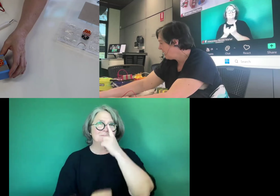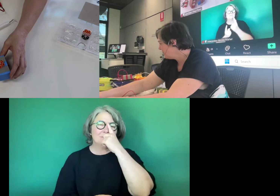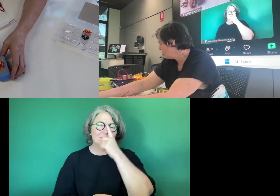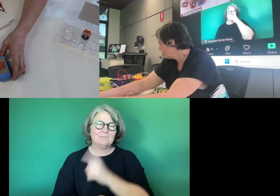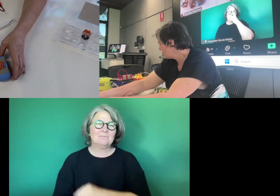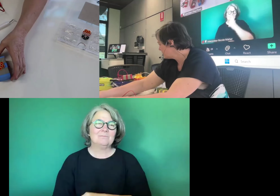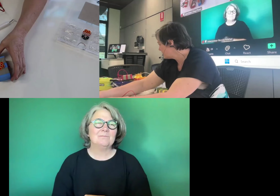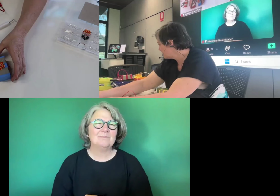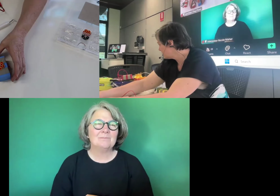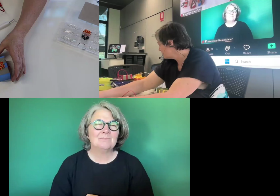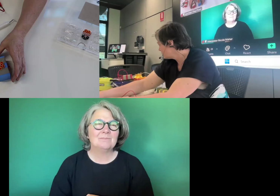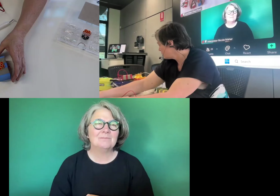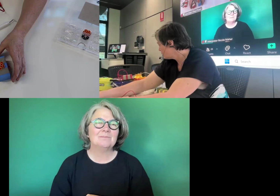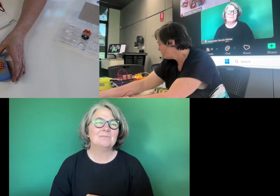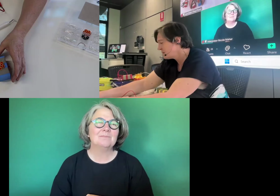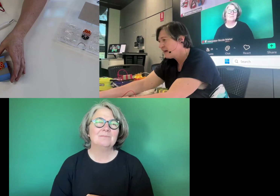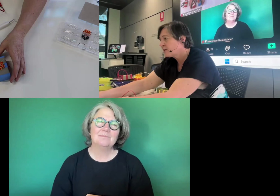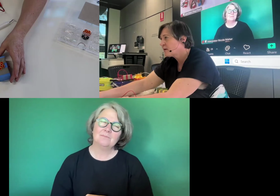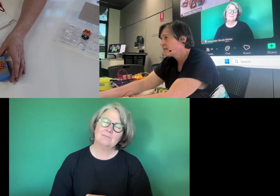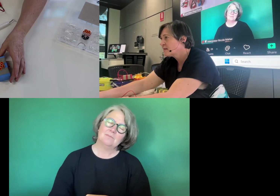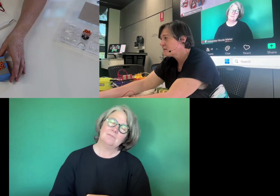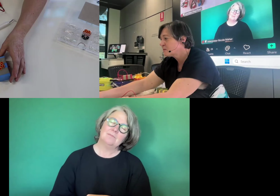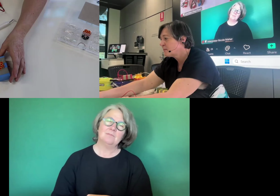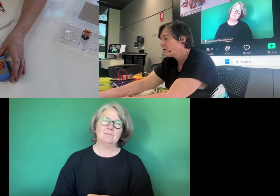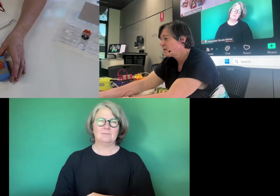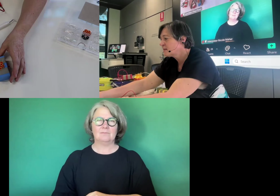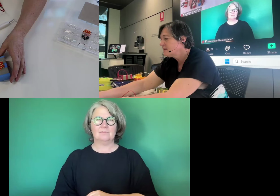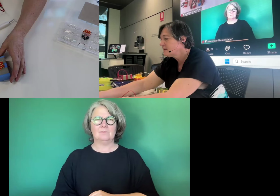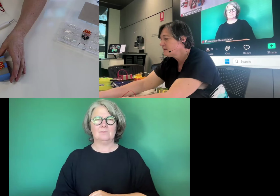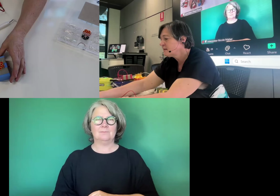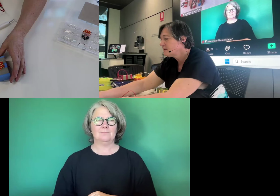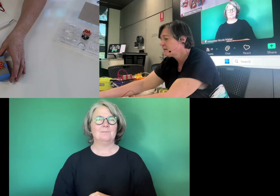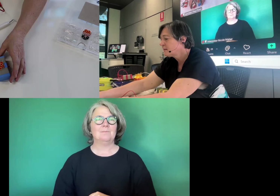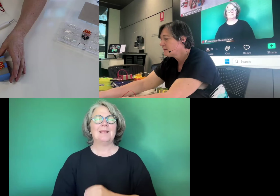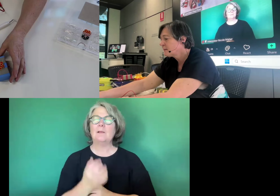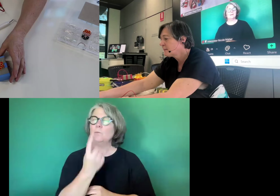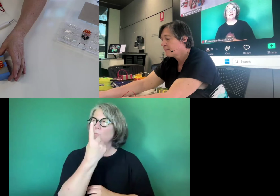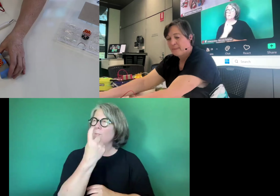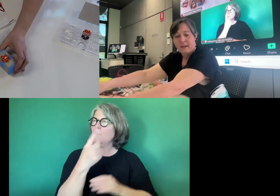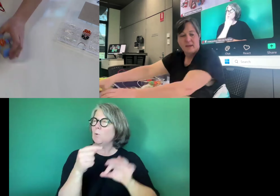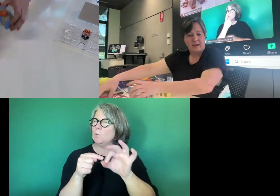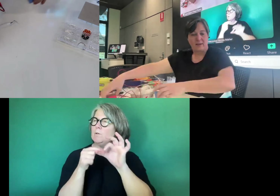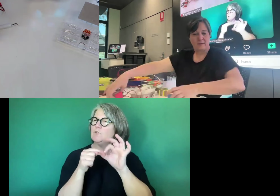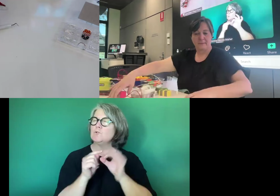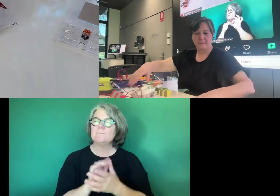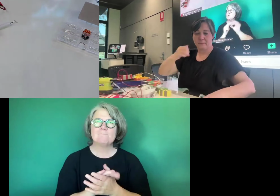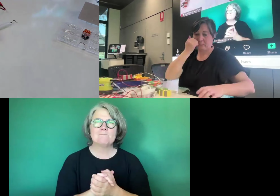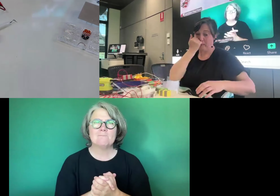And there was, what was the other question? There was one more question.